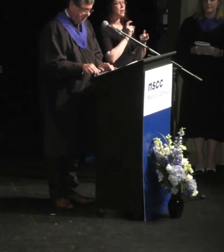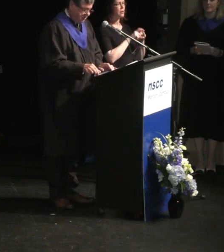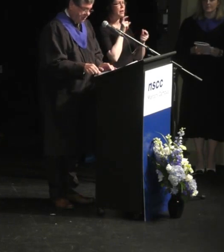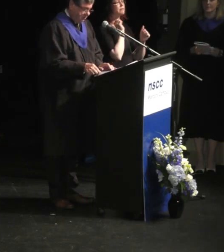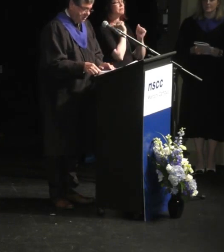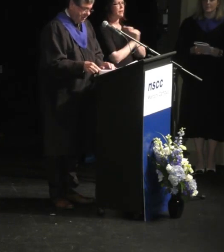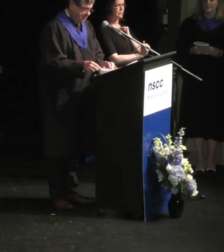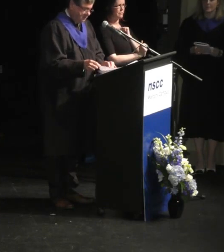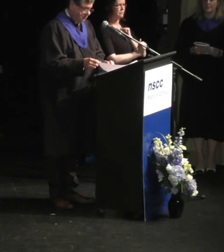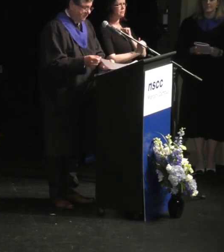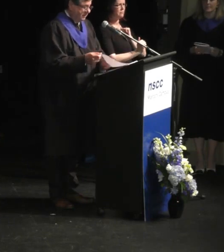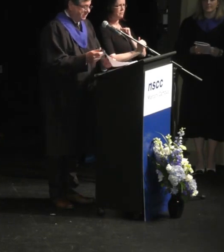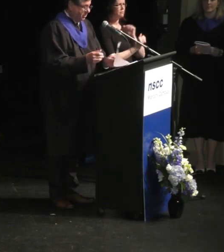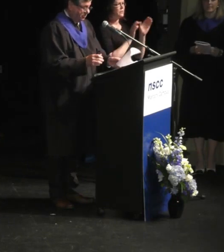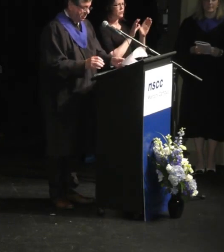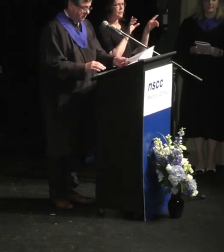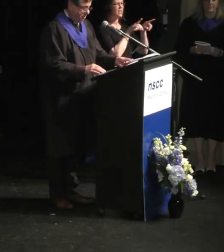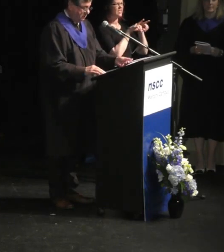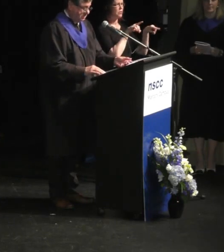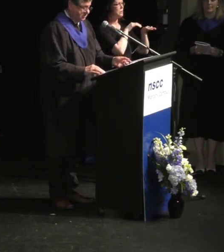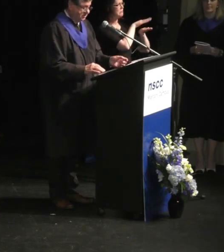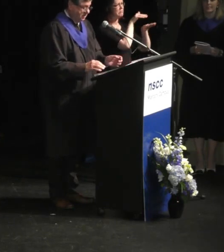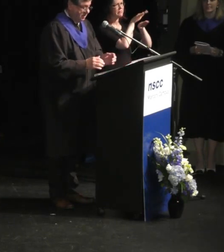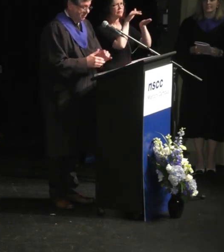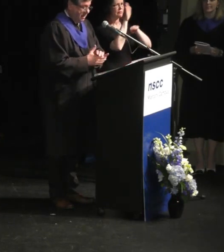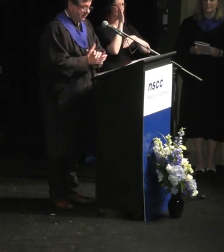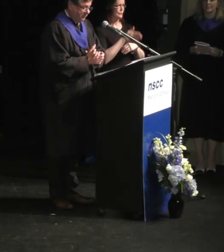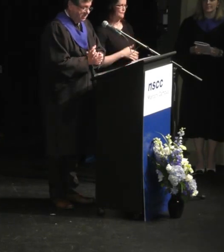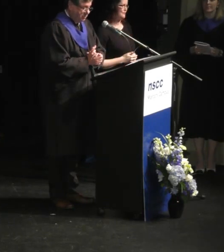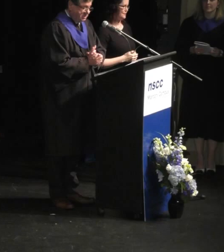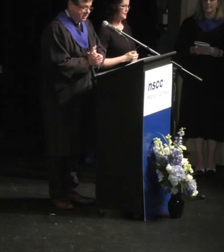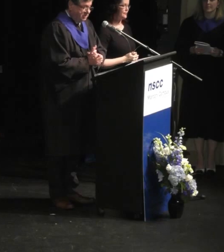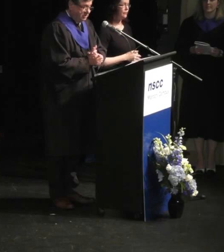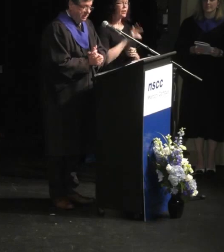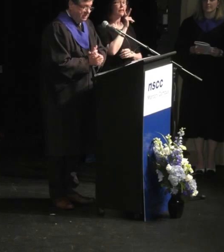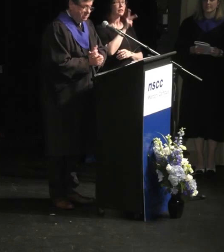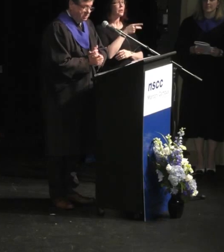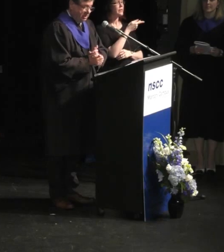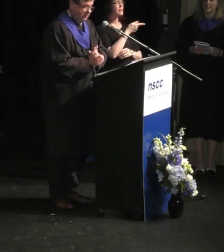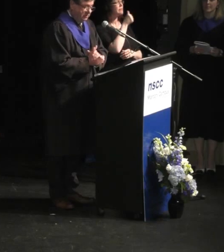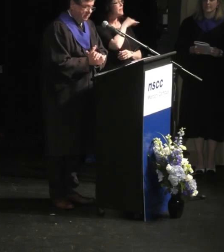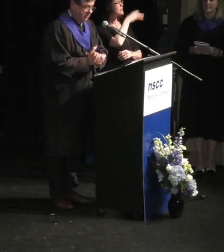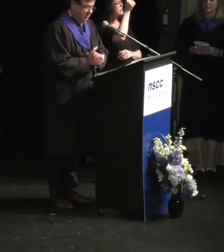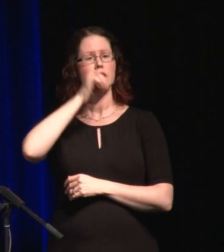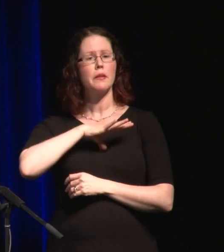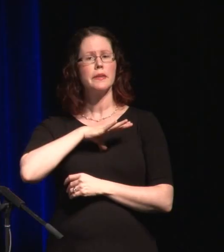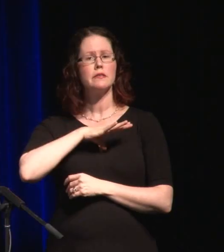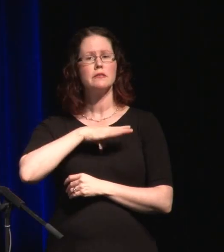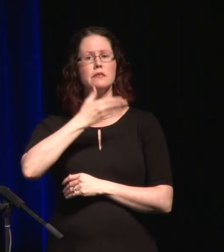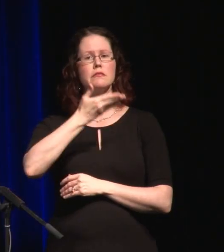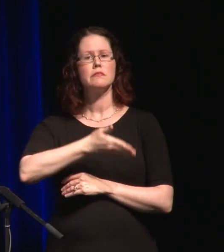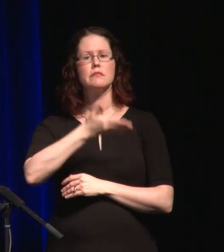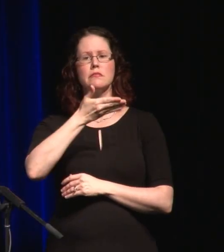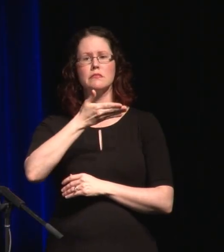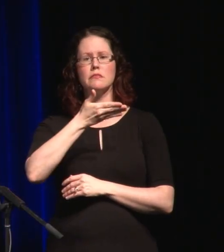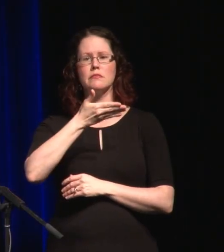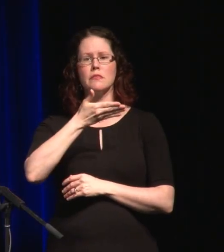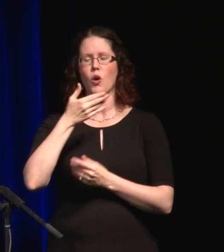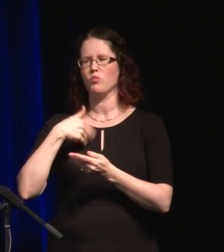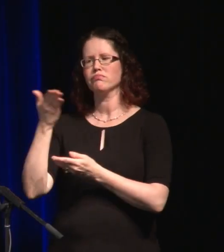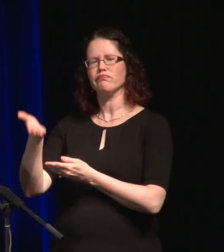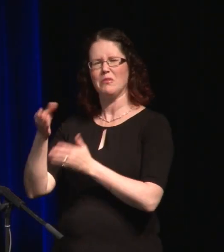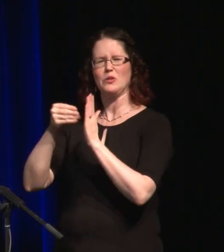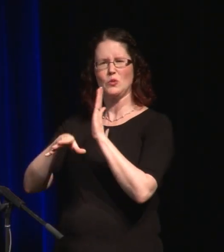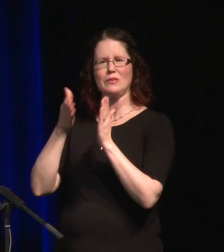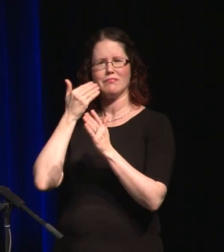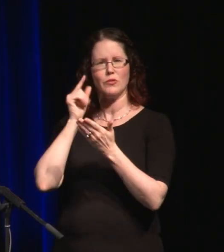automatically admitted to their respective certificates or diplomas. Madam Vice President, ladies and gentlemen, the graduates in heavy-duty equipment,